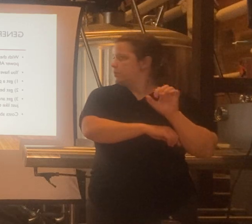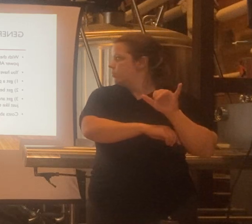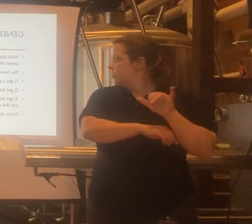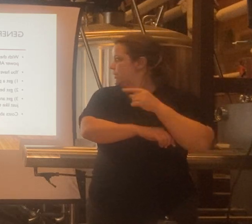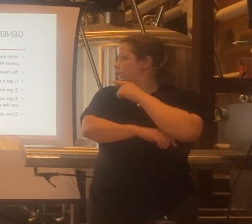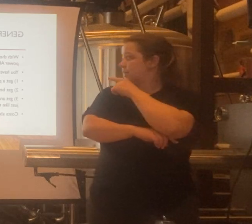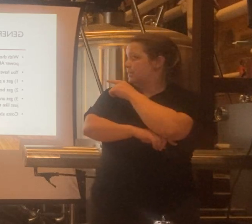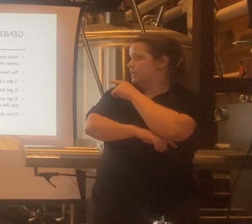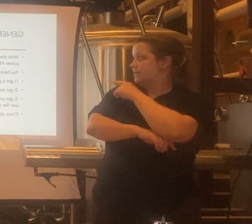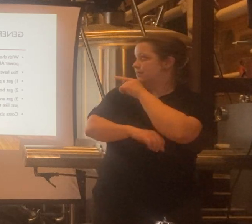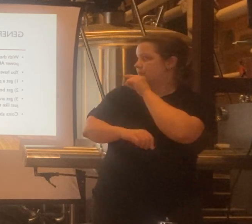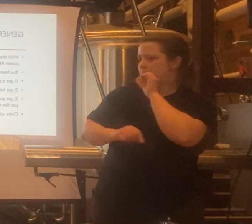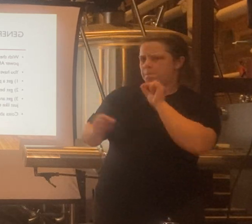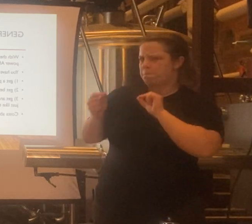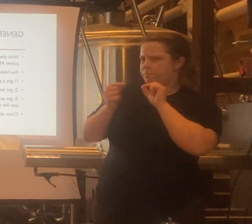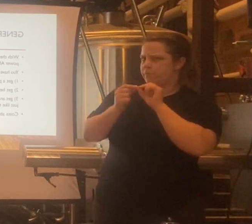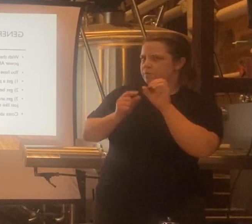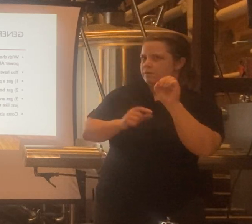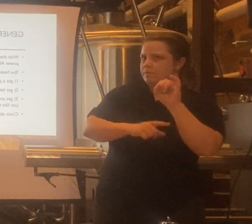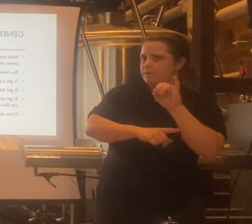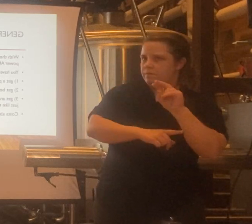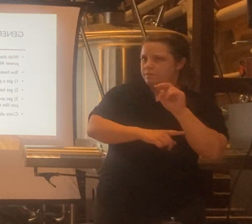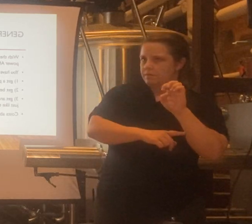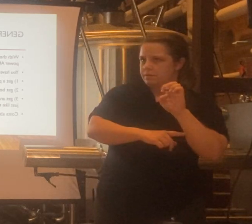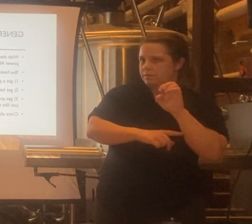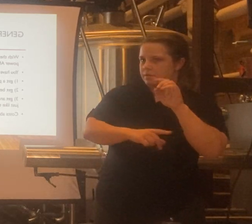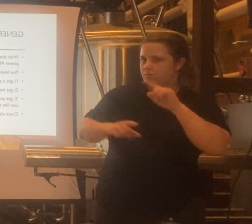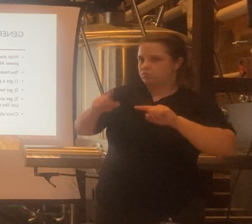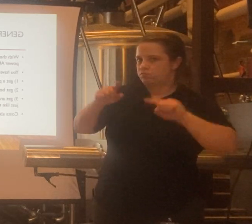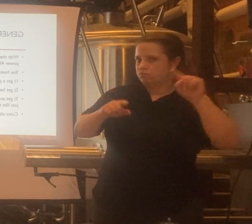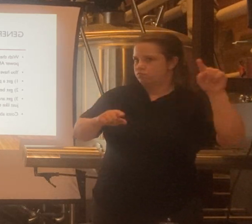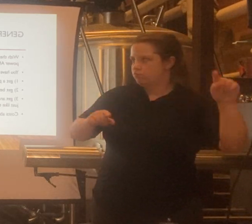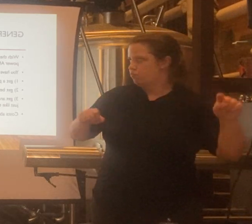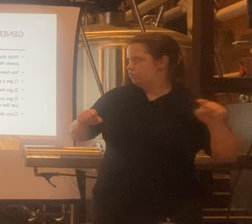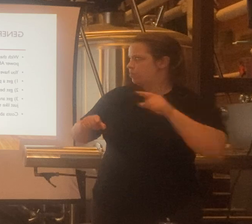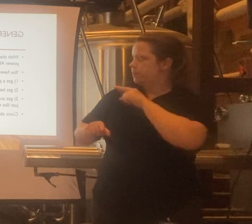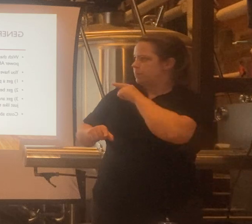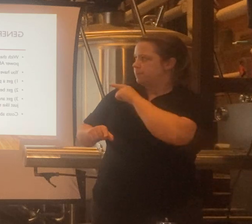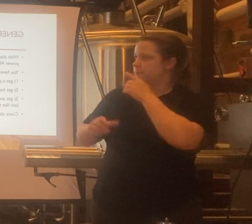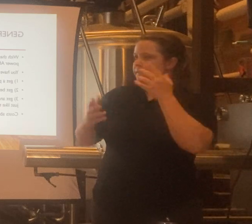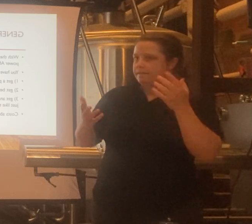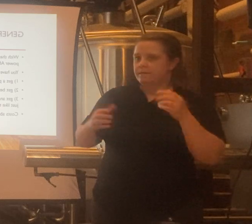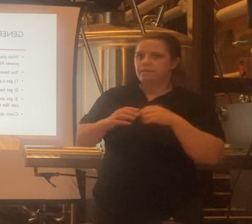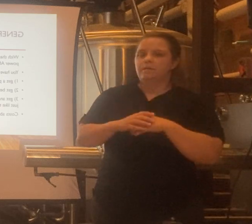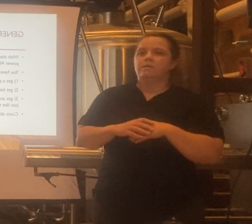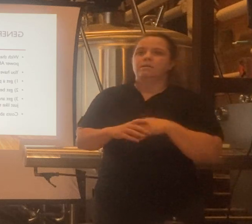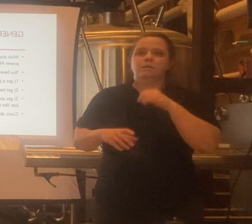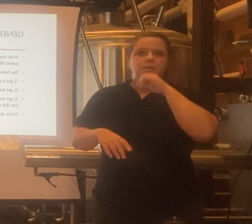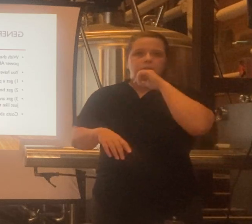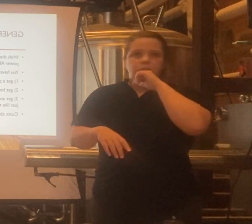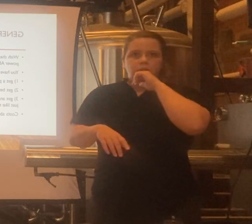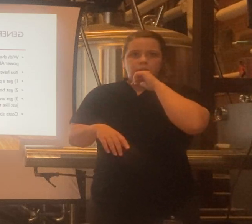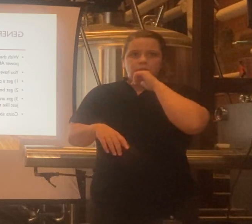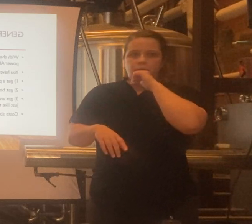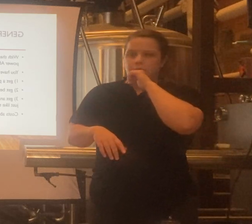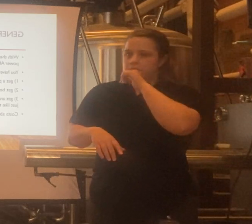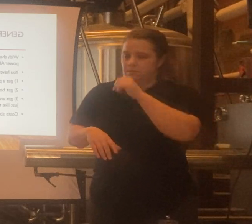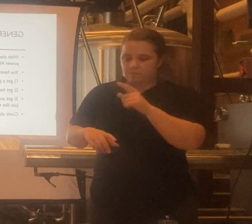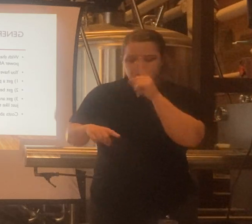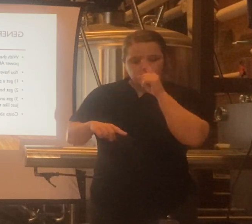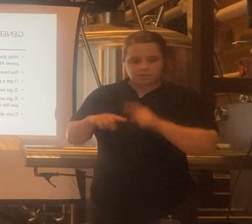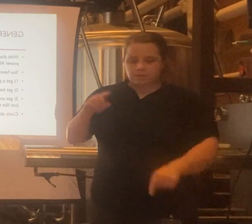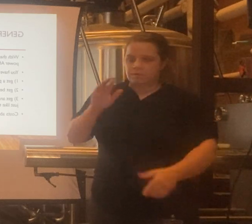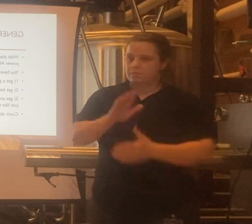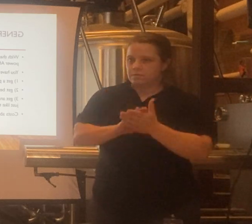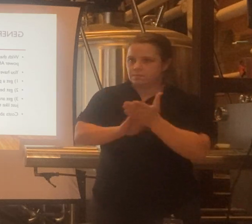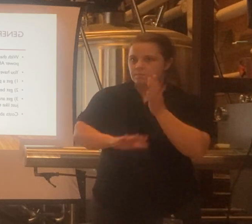here. Wouldn't run my UPSs, wouldn't even, I tried it on the workshop after we got, everything was done. I'm like, will this